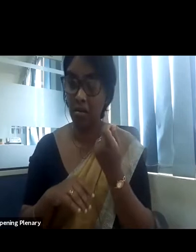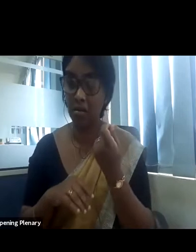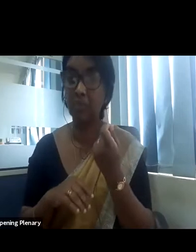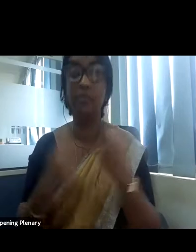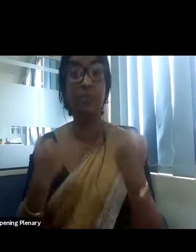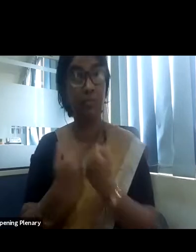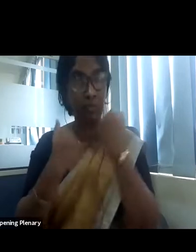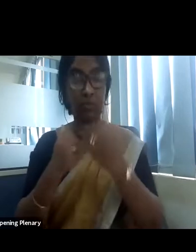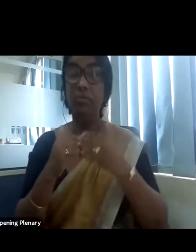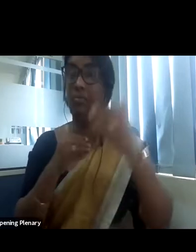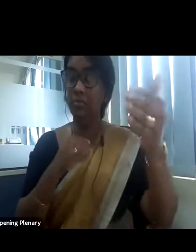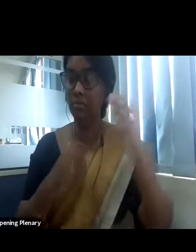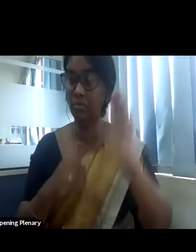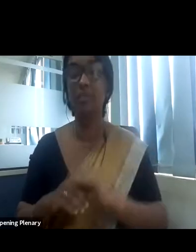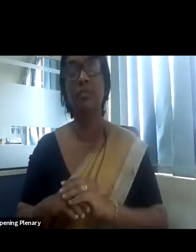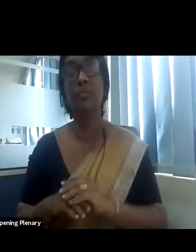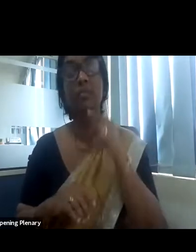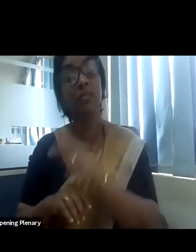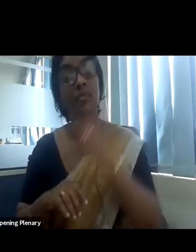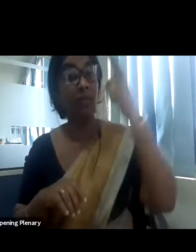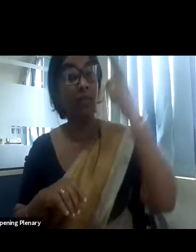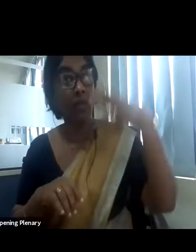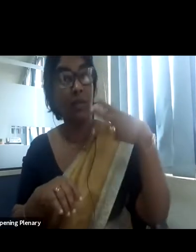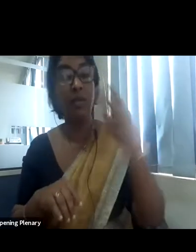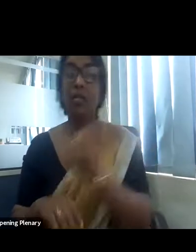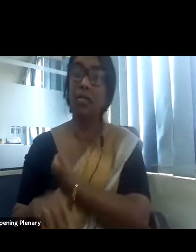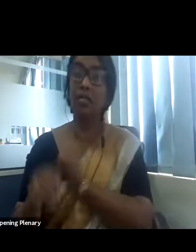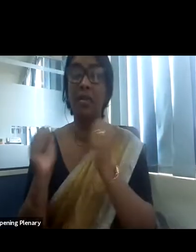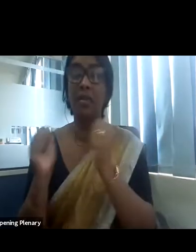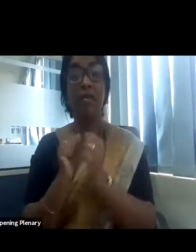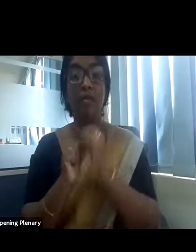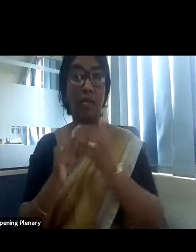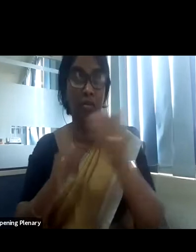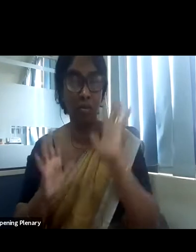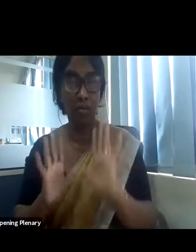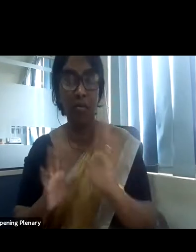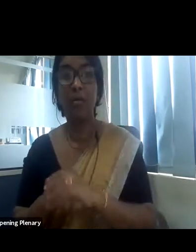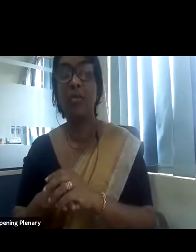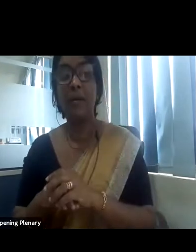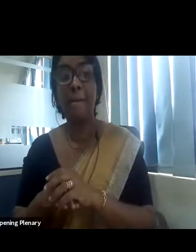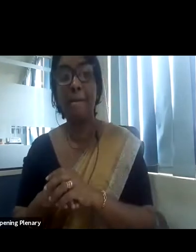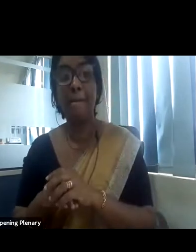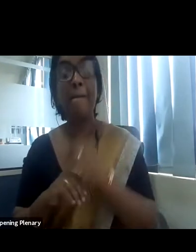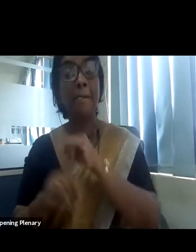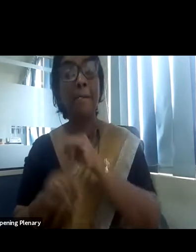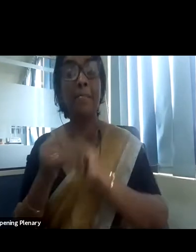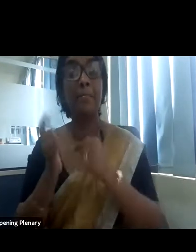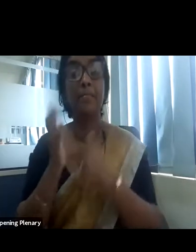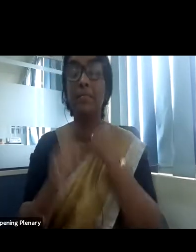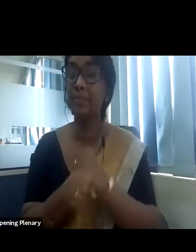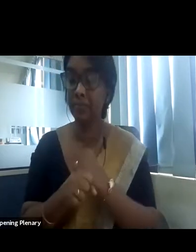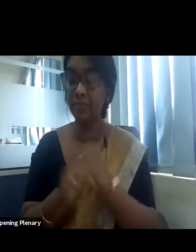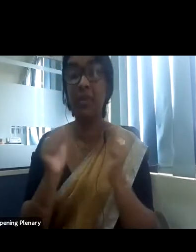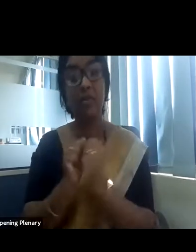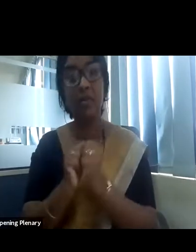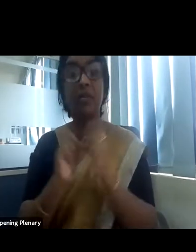Third, a commitment to finding solutions for the SDG challenges can provide businesses with opportunities